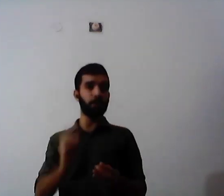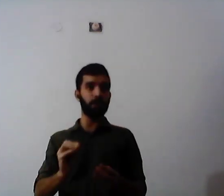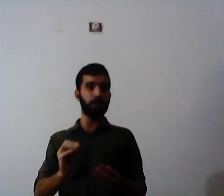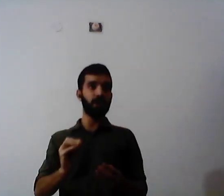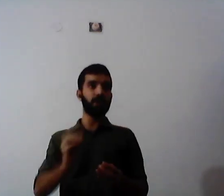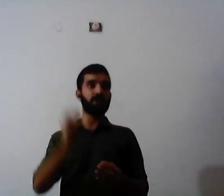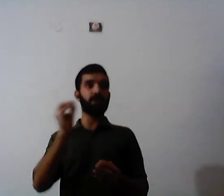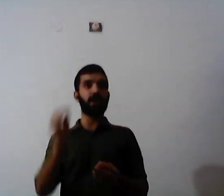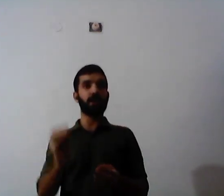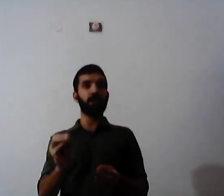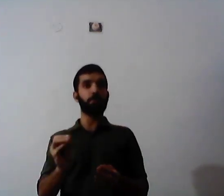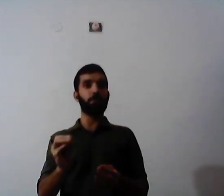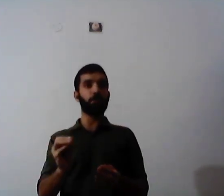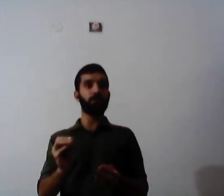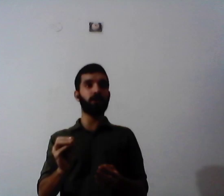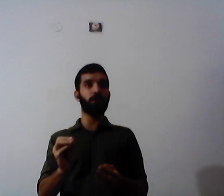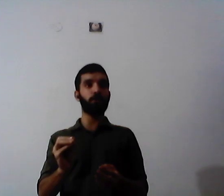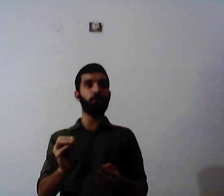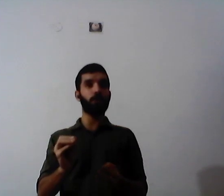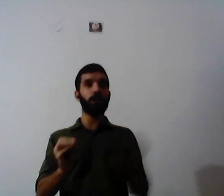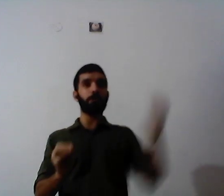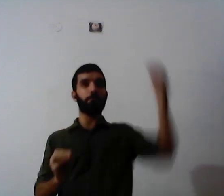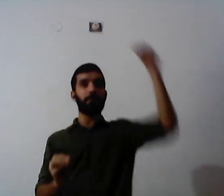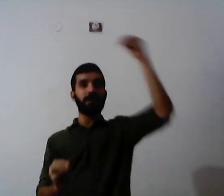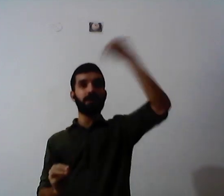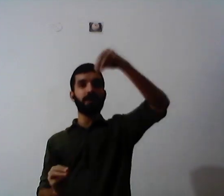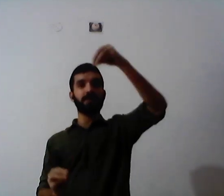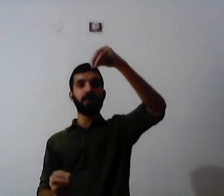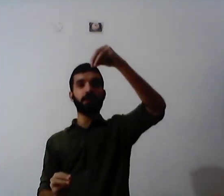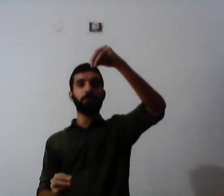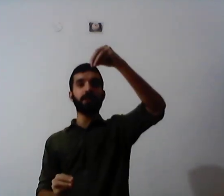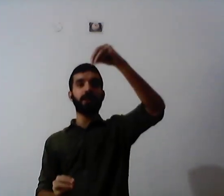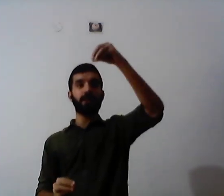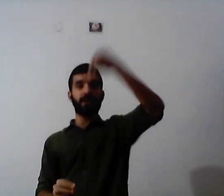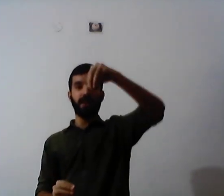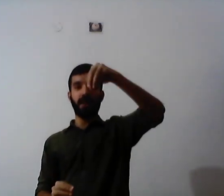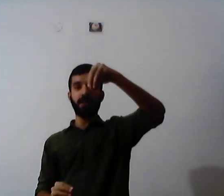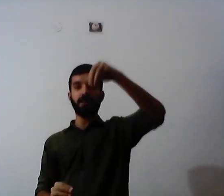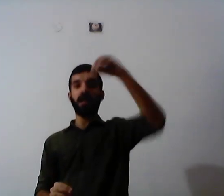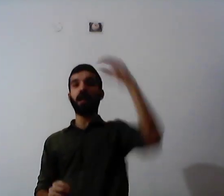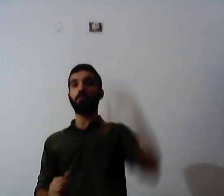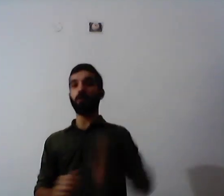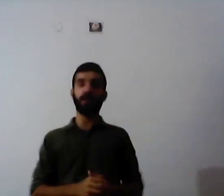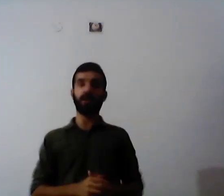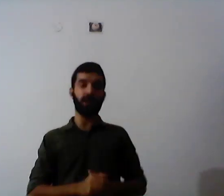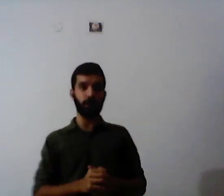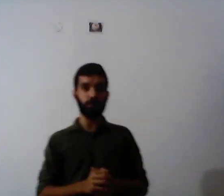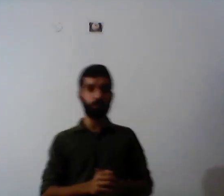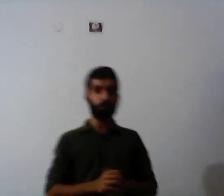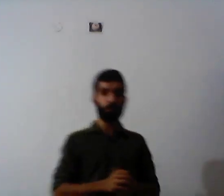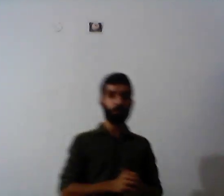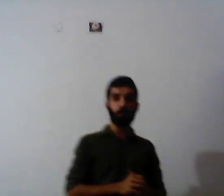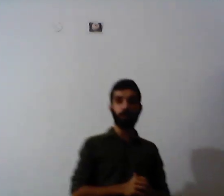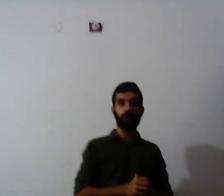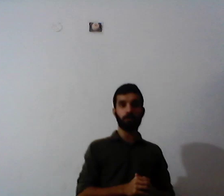liquid is directly proportional to the pressure exerted by that gas above that liquid. Okay,